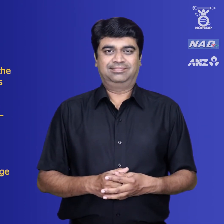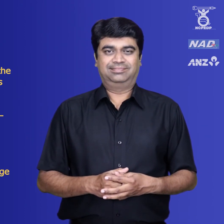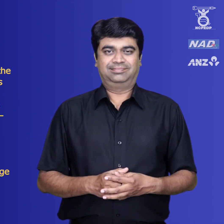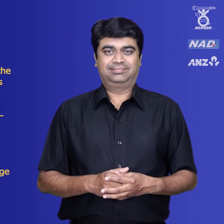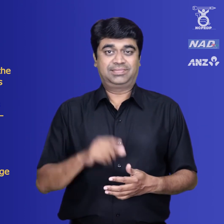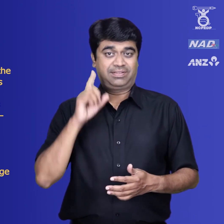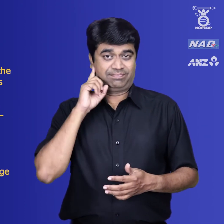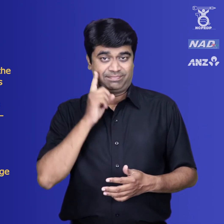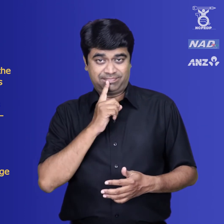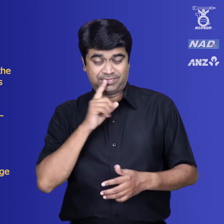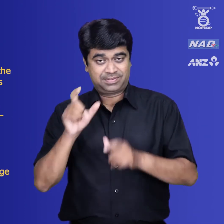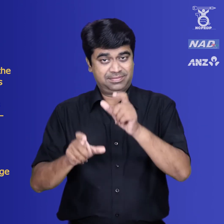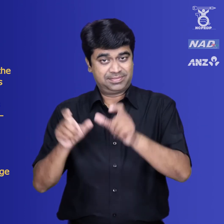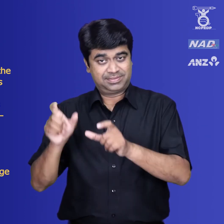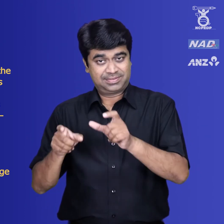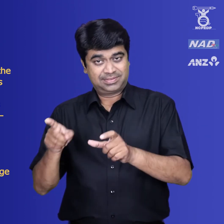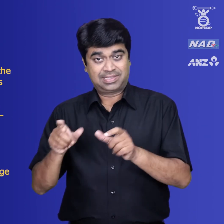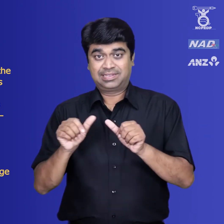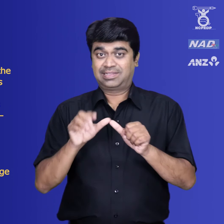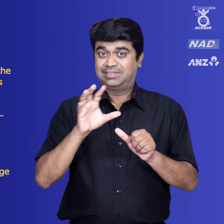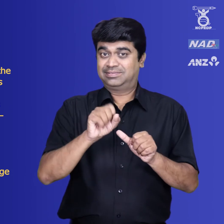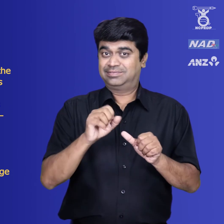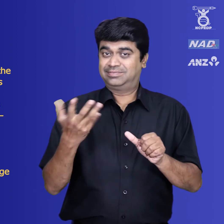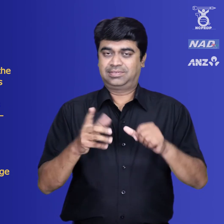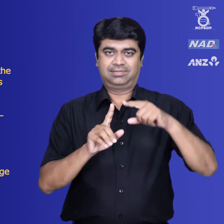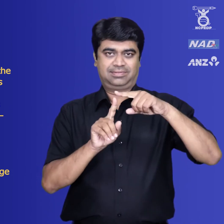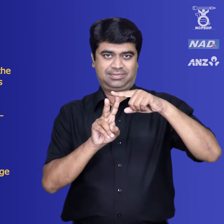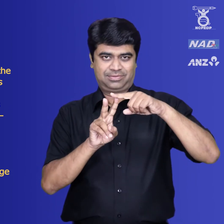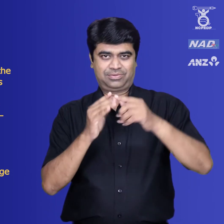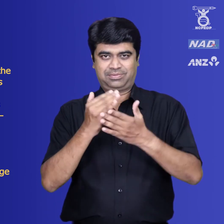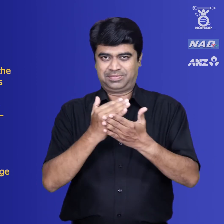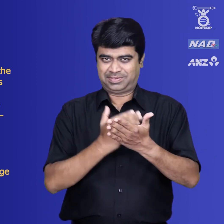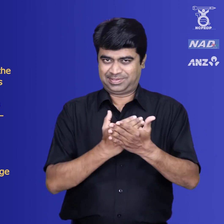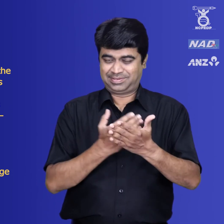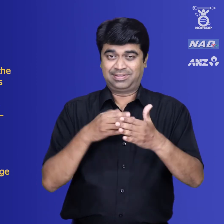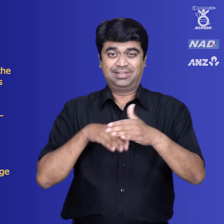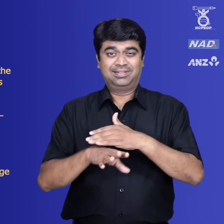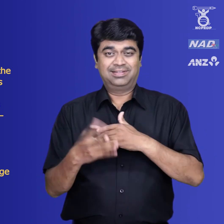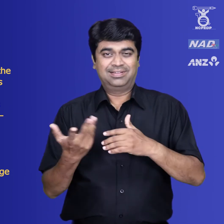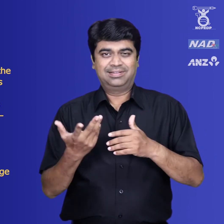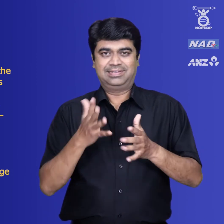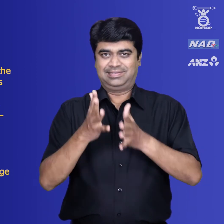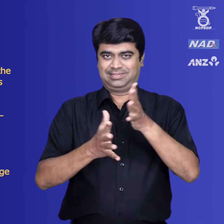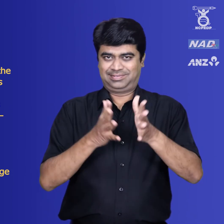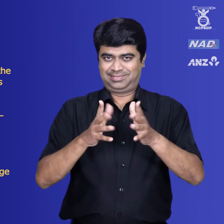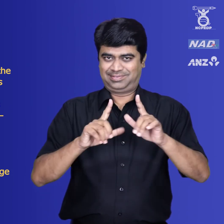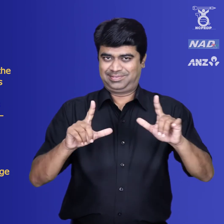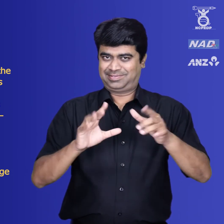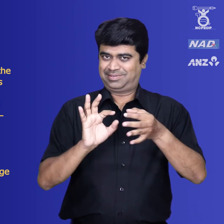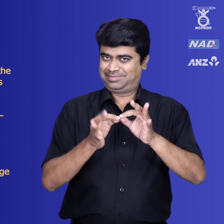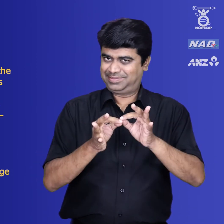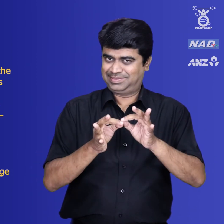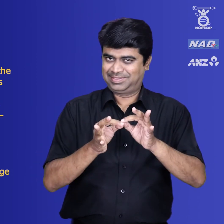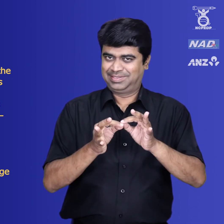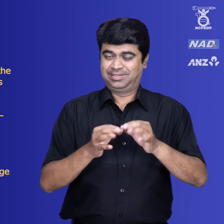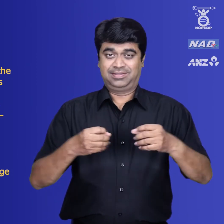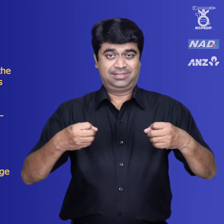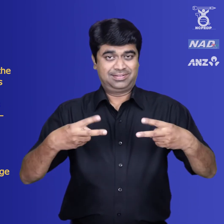ensuring that persons with hearing impairment can have access to television programs with sign